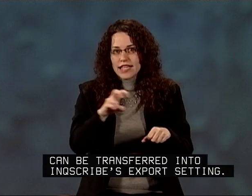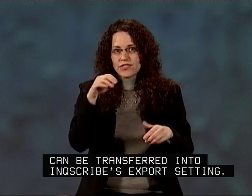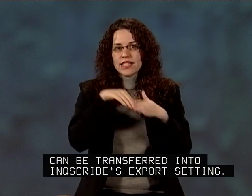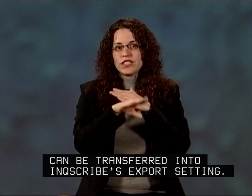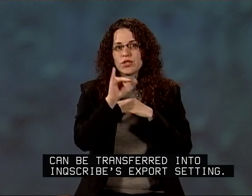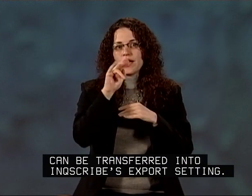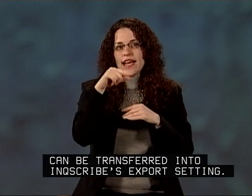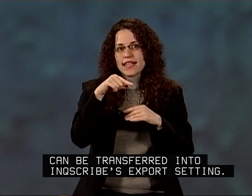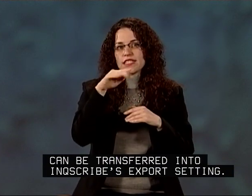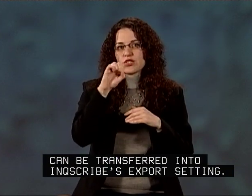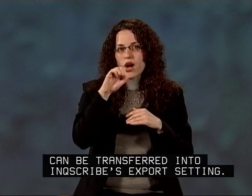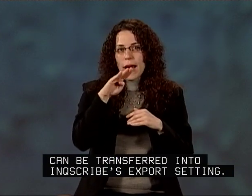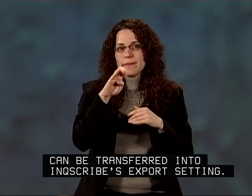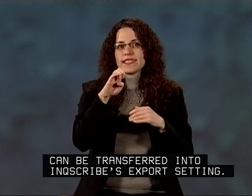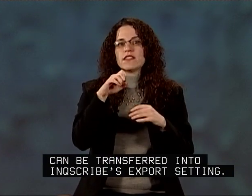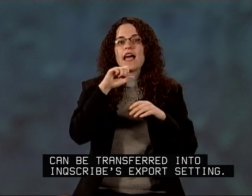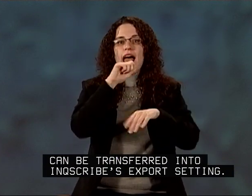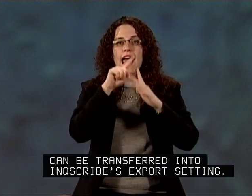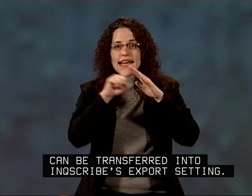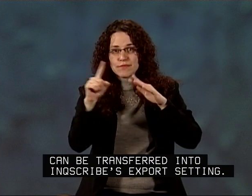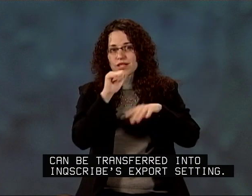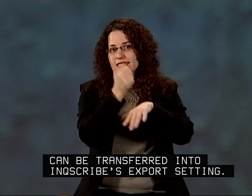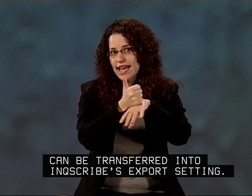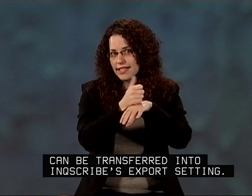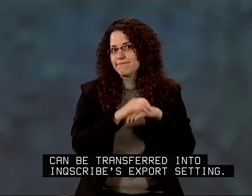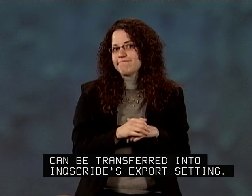transferred into InkScribe's export setting.